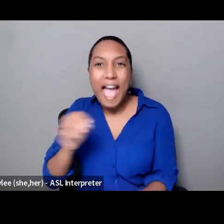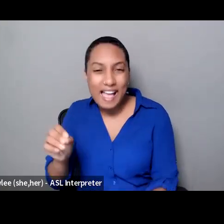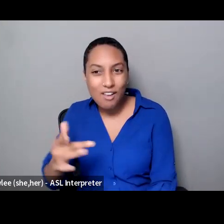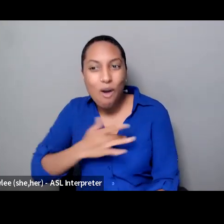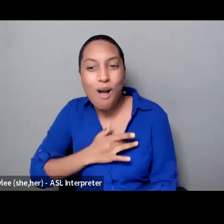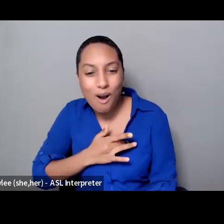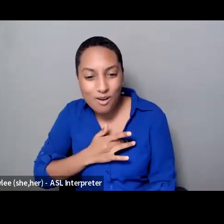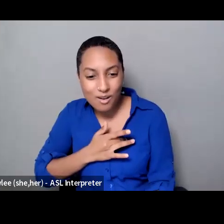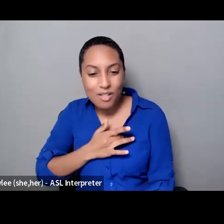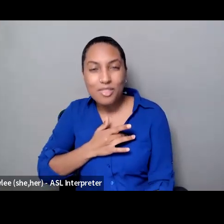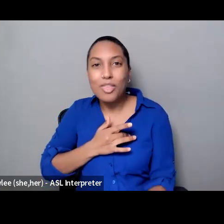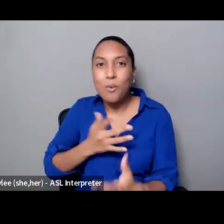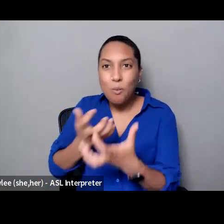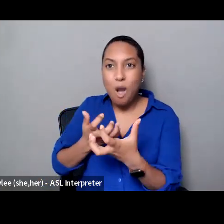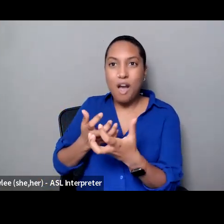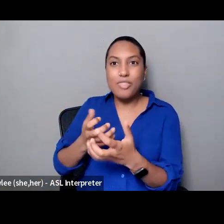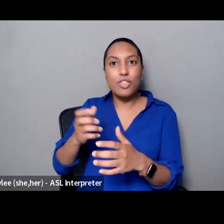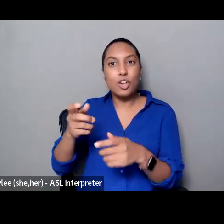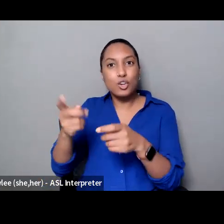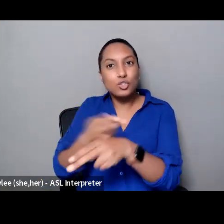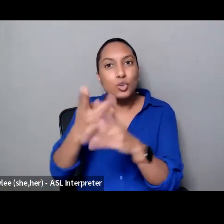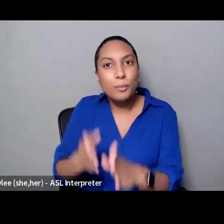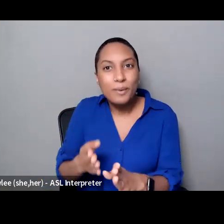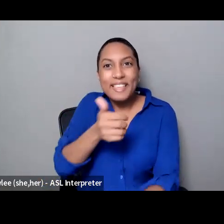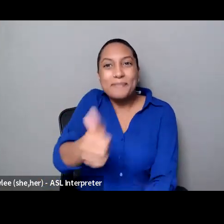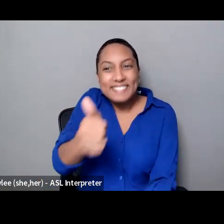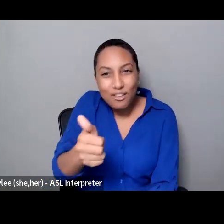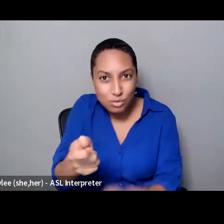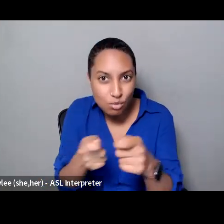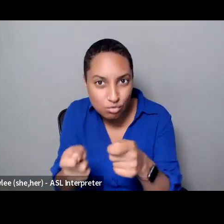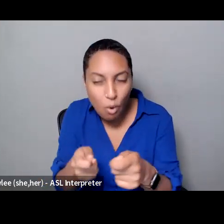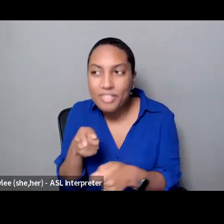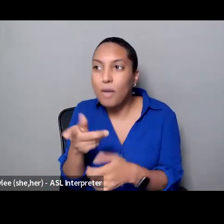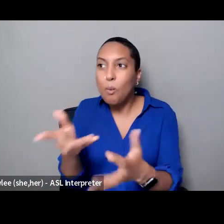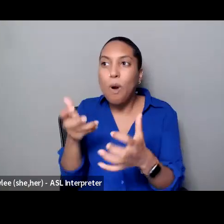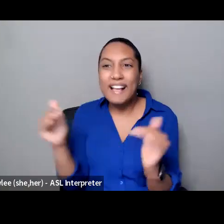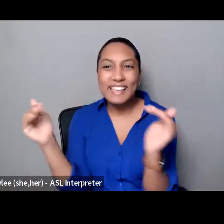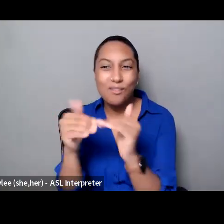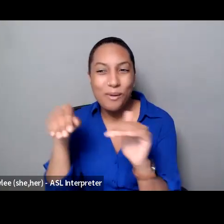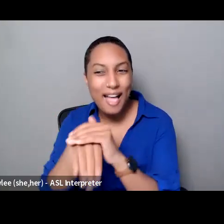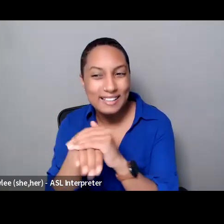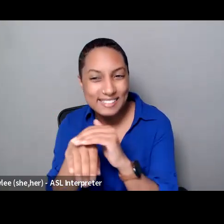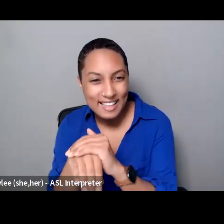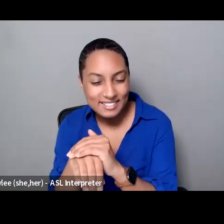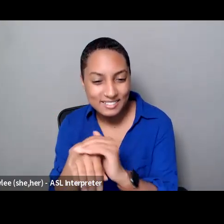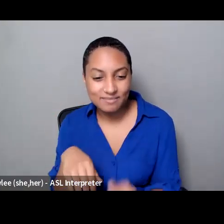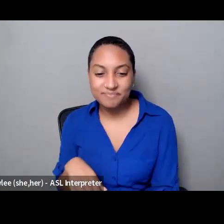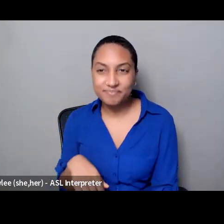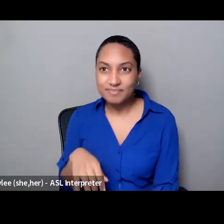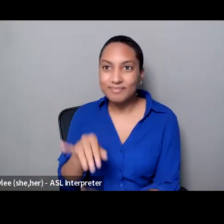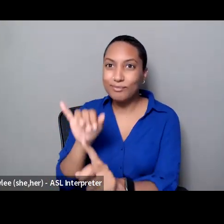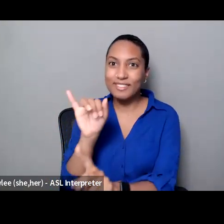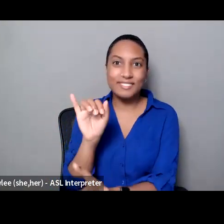consumer control, community access, equal access in the community. And that's much more